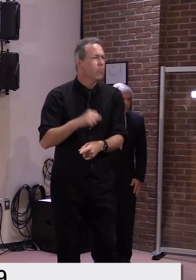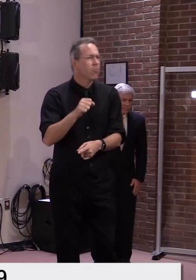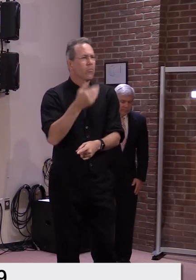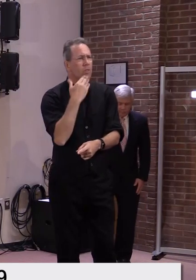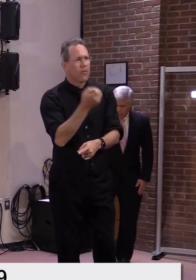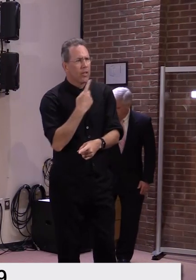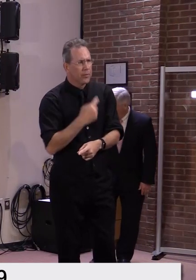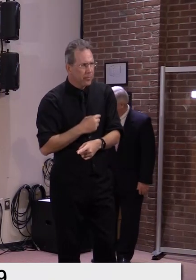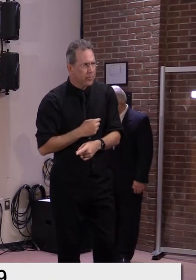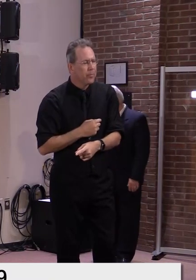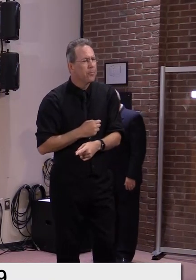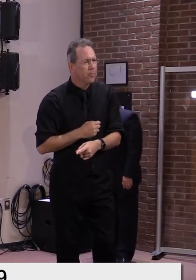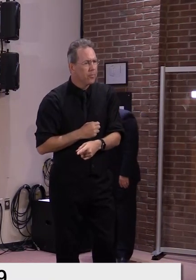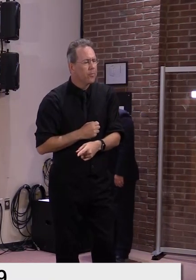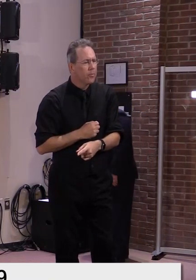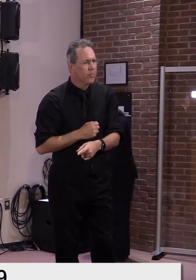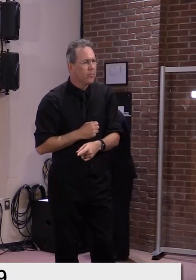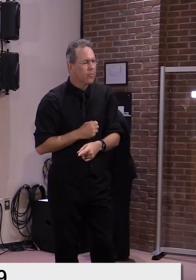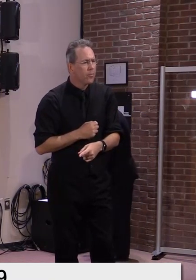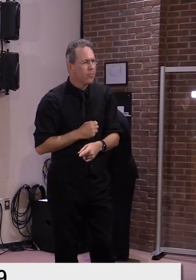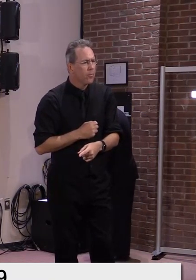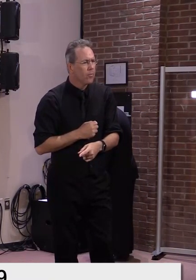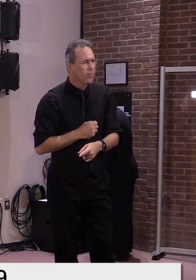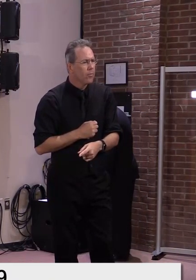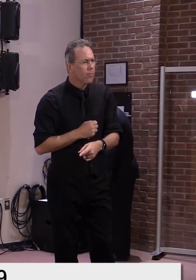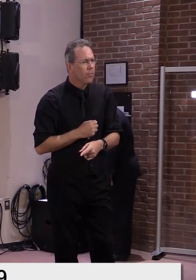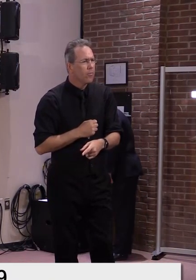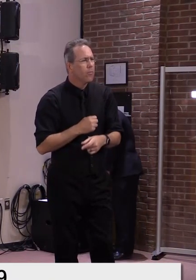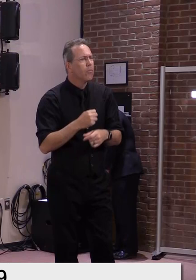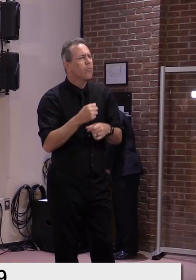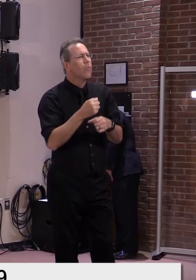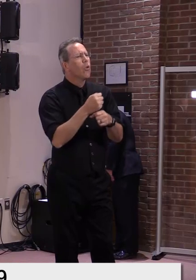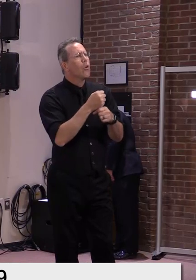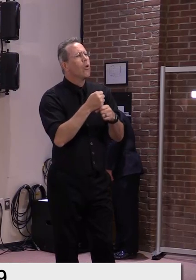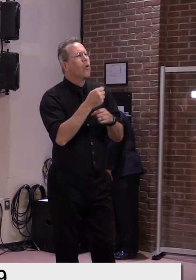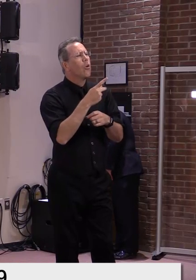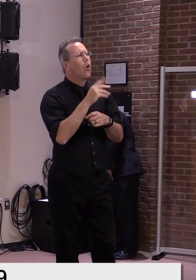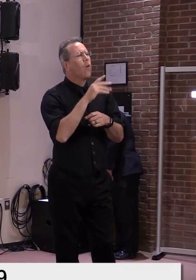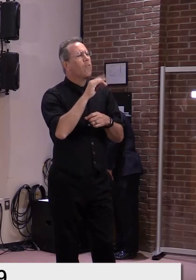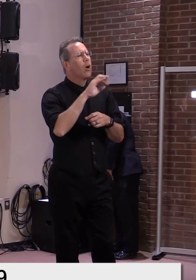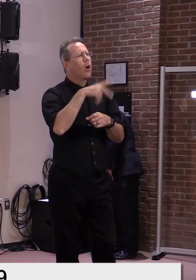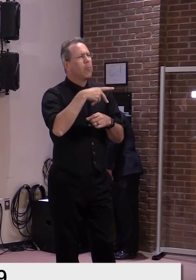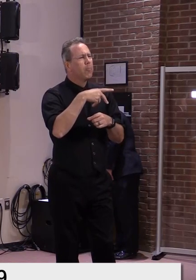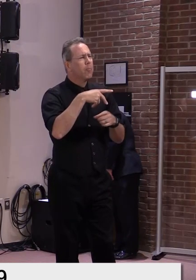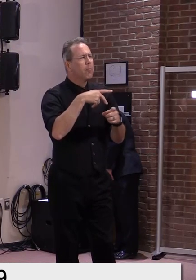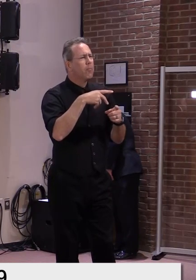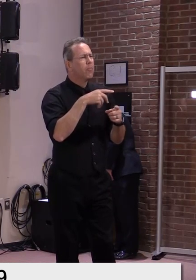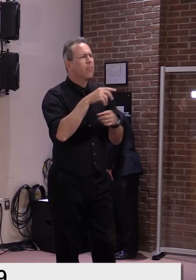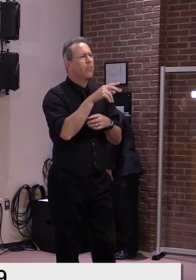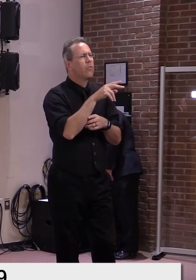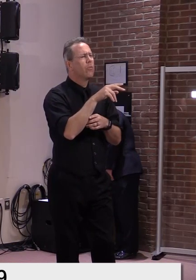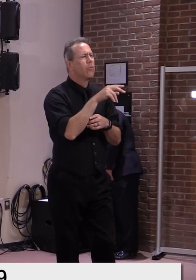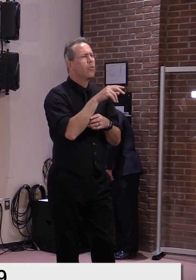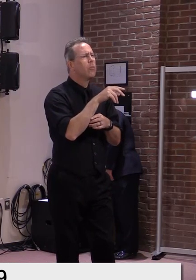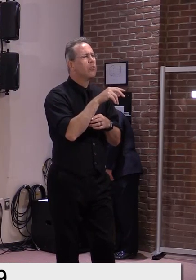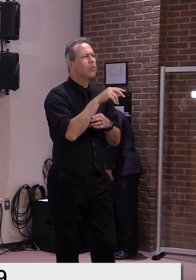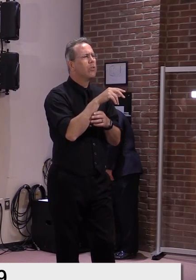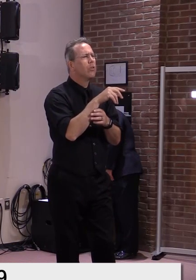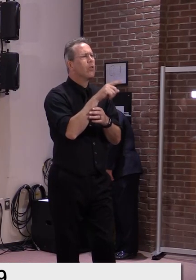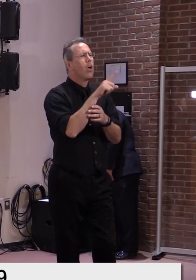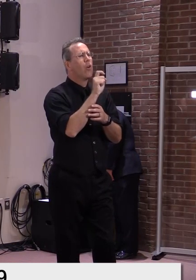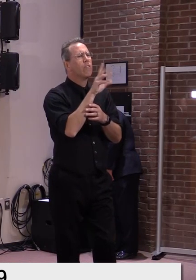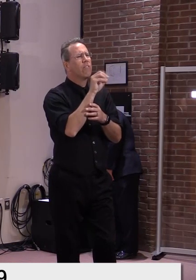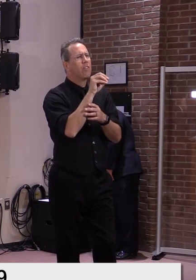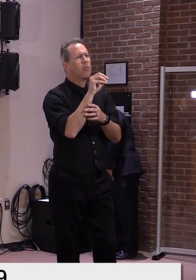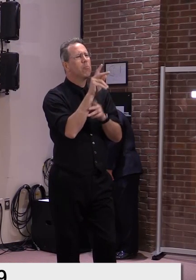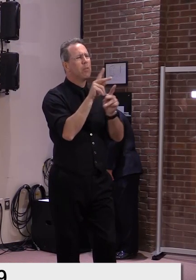Thank you, Governor. So, there were obviously about 250 employees in total that were impacted. I think there